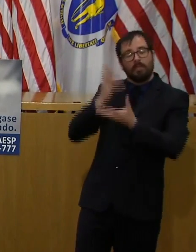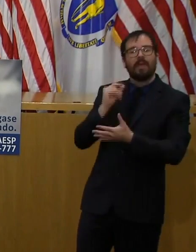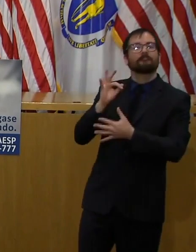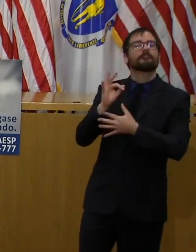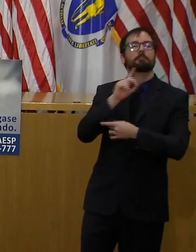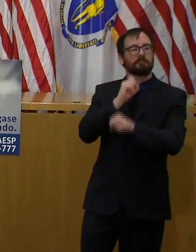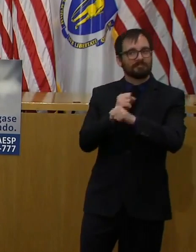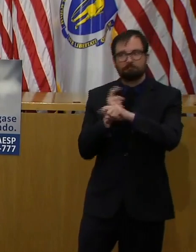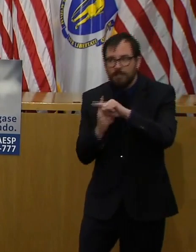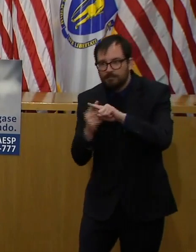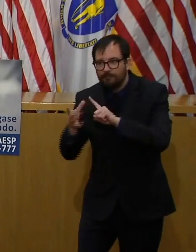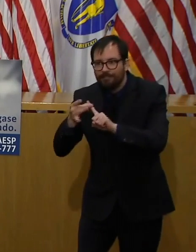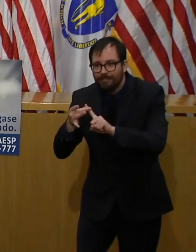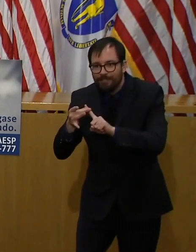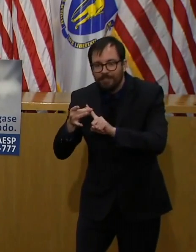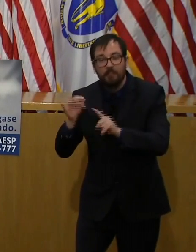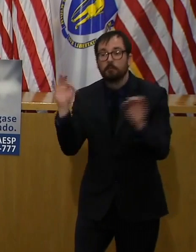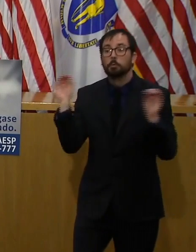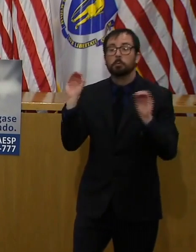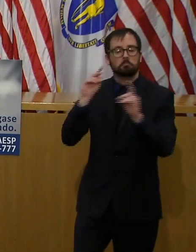positive cases.